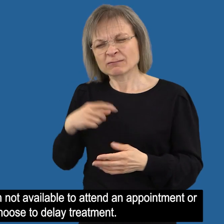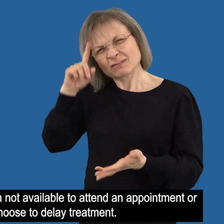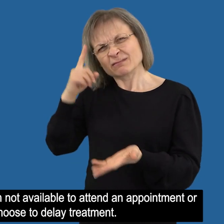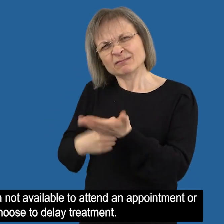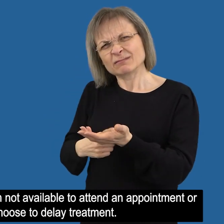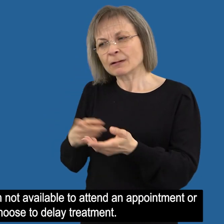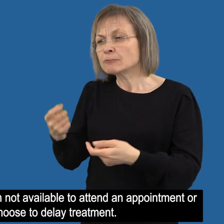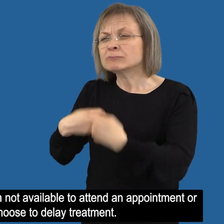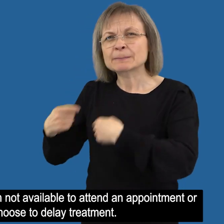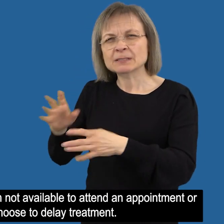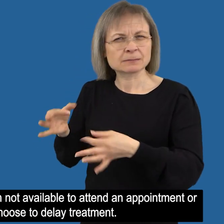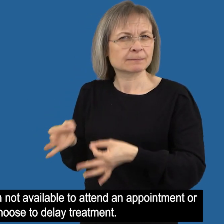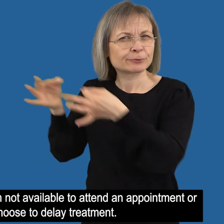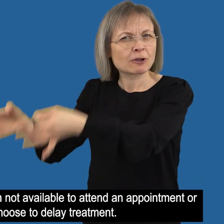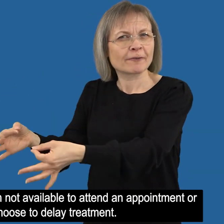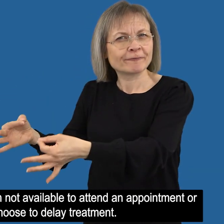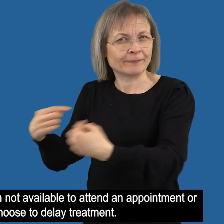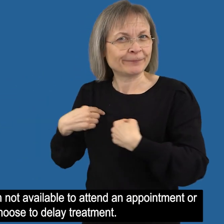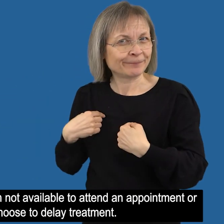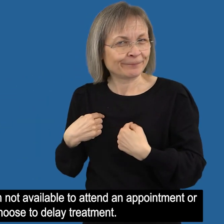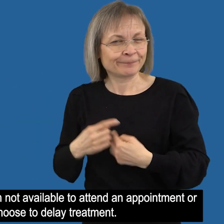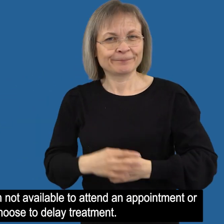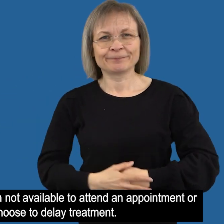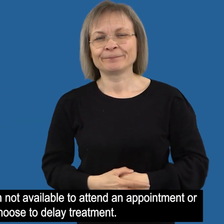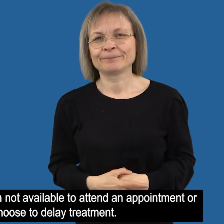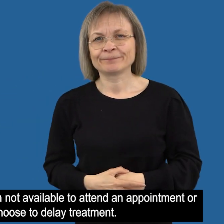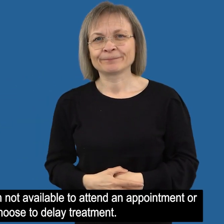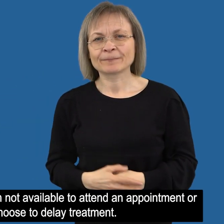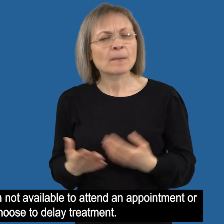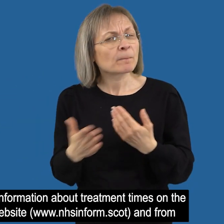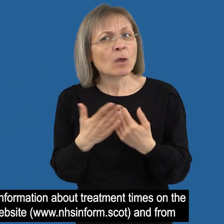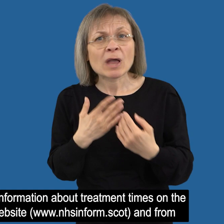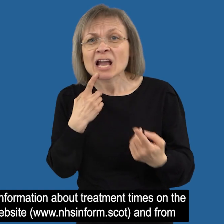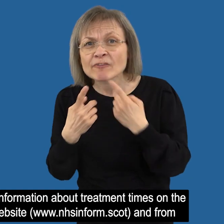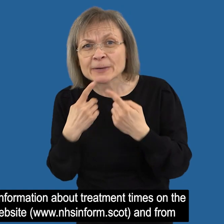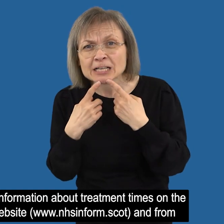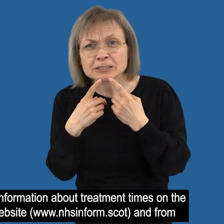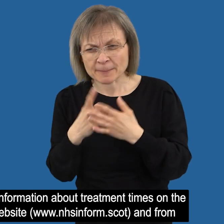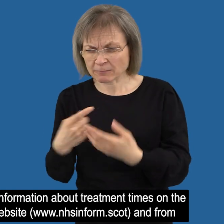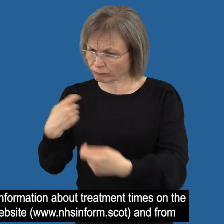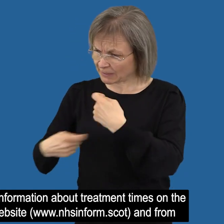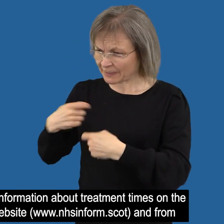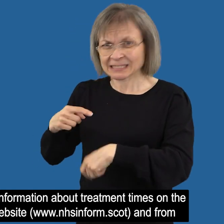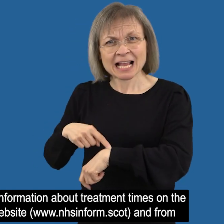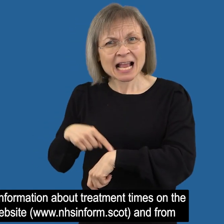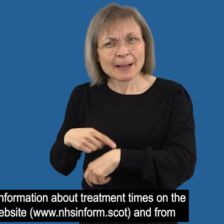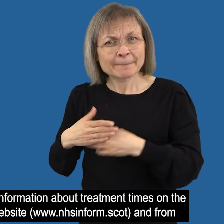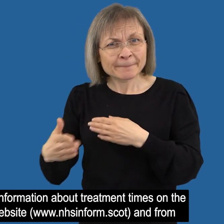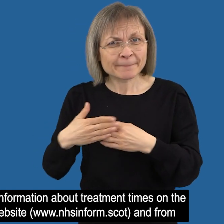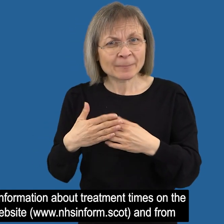or choose to delay treatment. I can find more information about treatment times on the NHS Inform